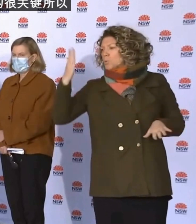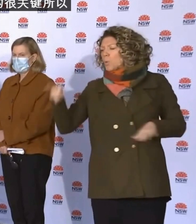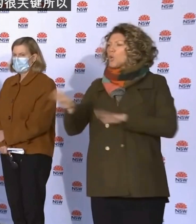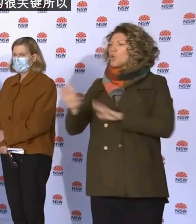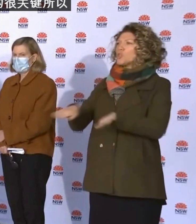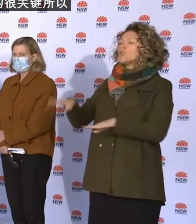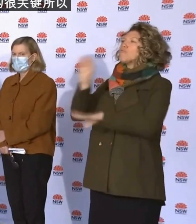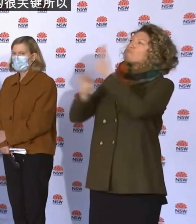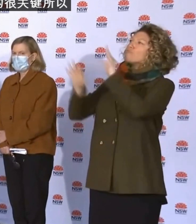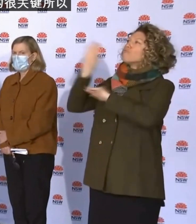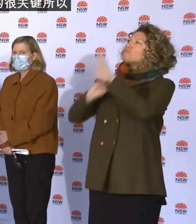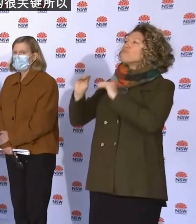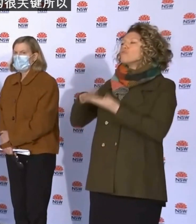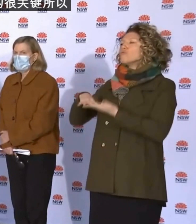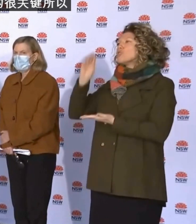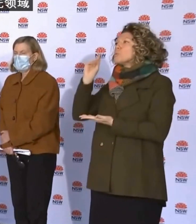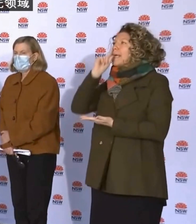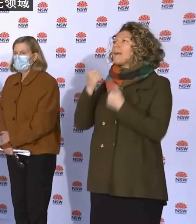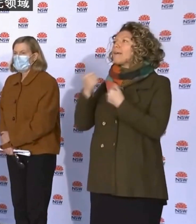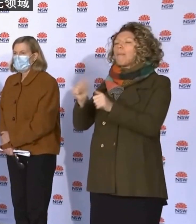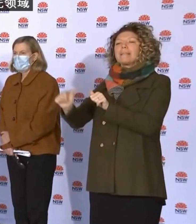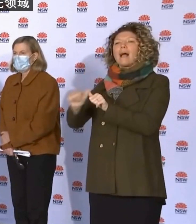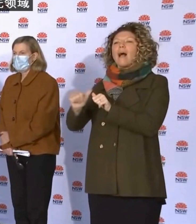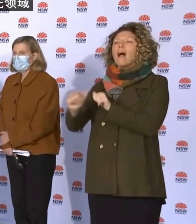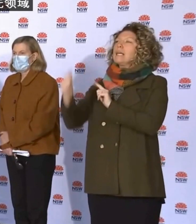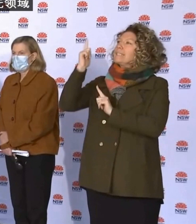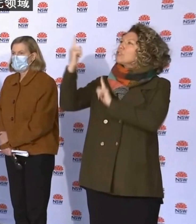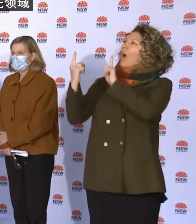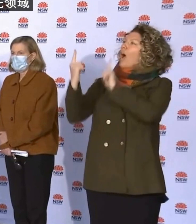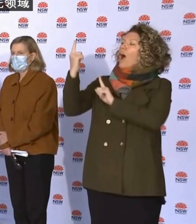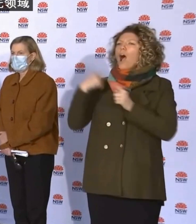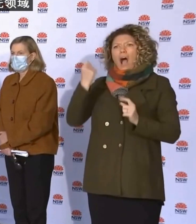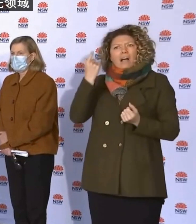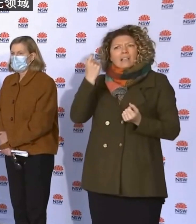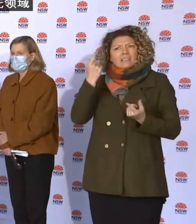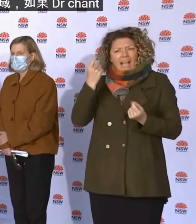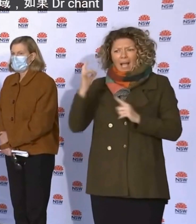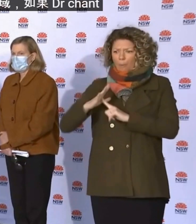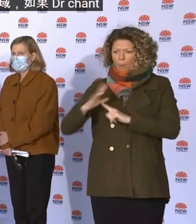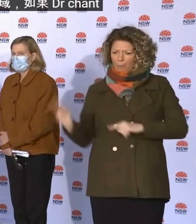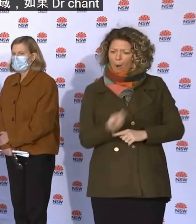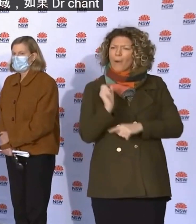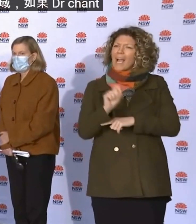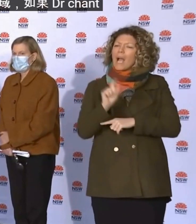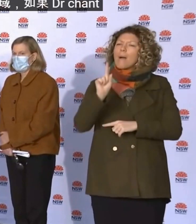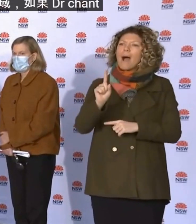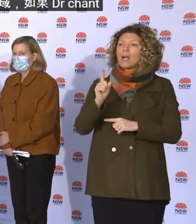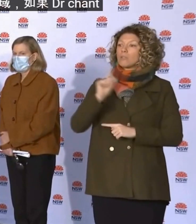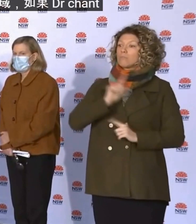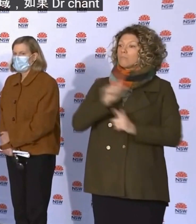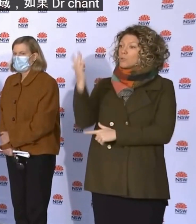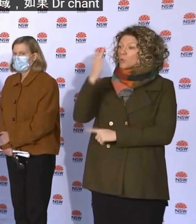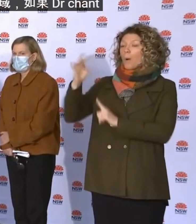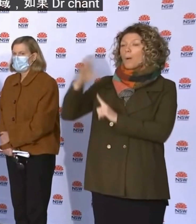know that is really critical. So the government always focuses in those priority areas, and education, face-to-face learning